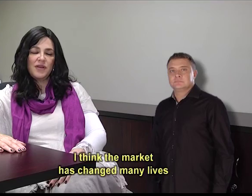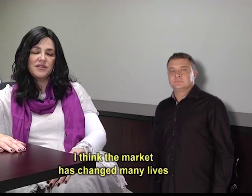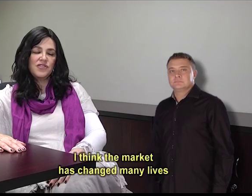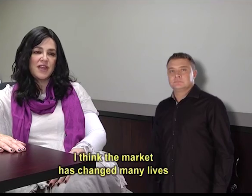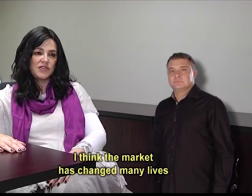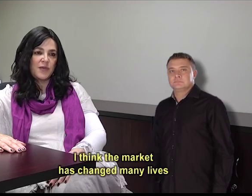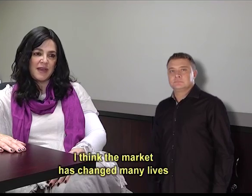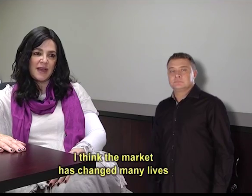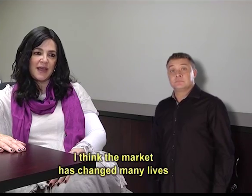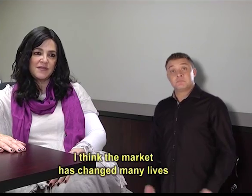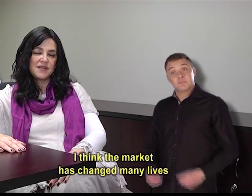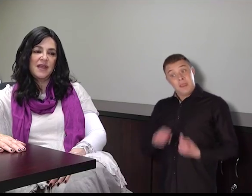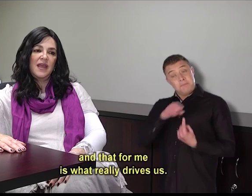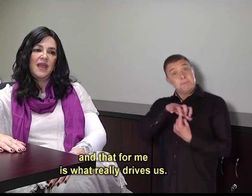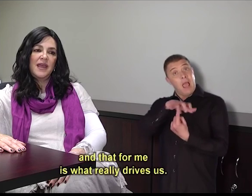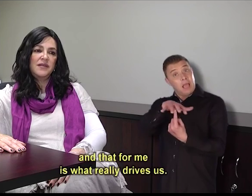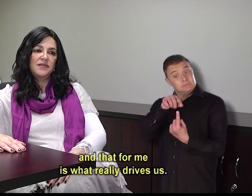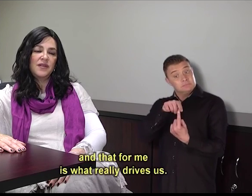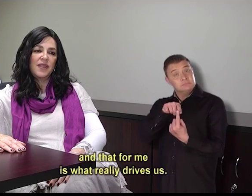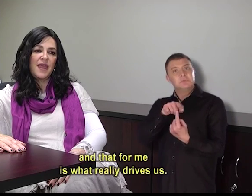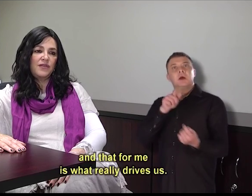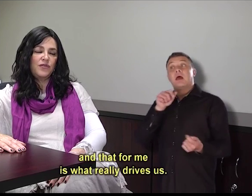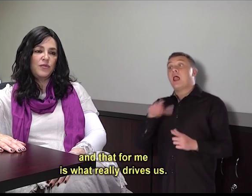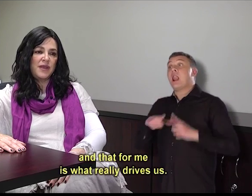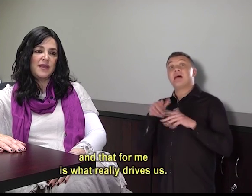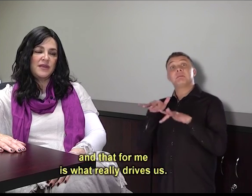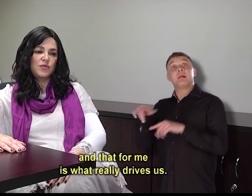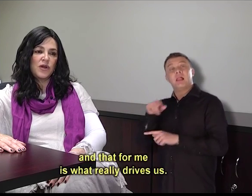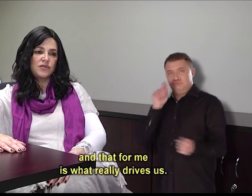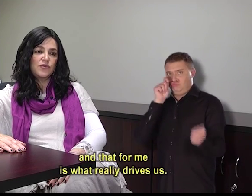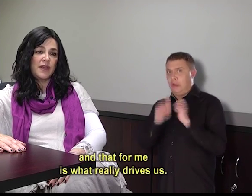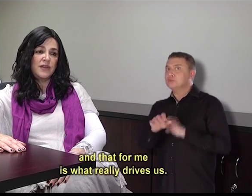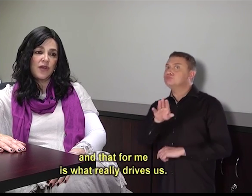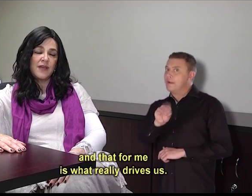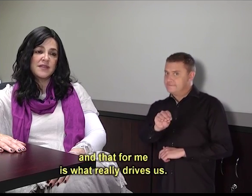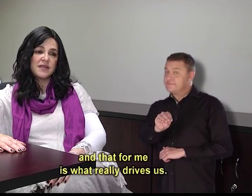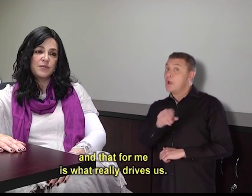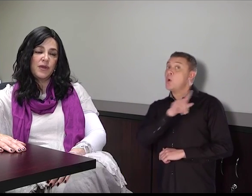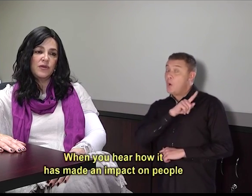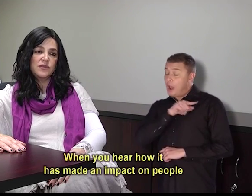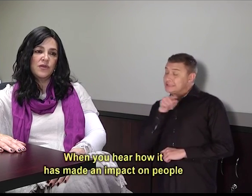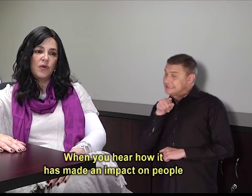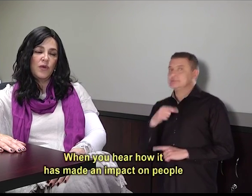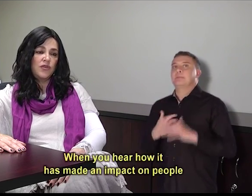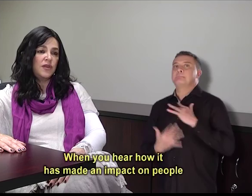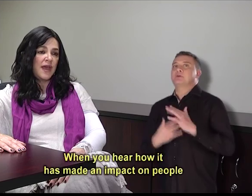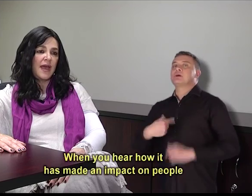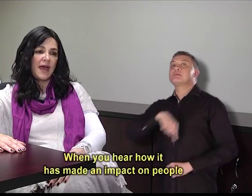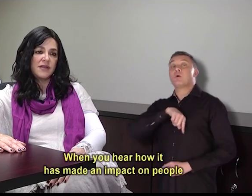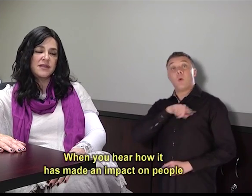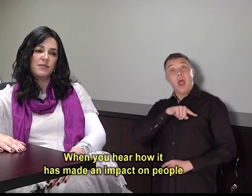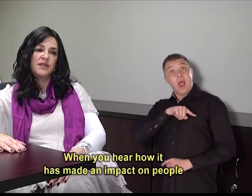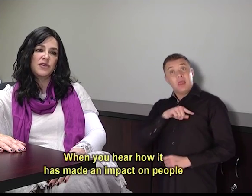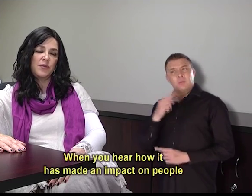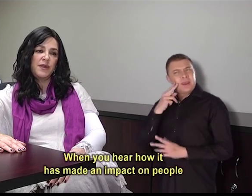The market's changed many lives, and that for me is what really drives us, because when you hear